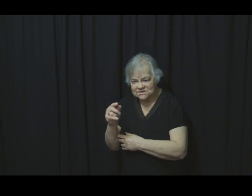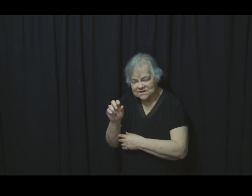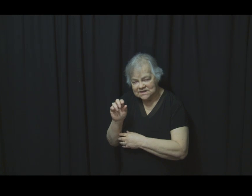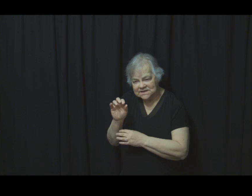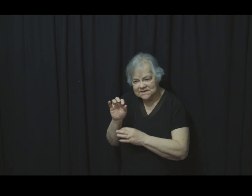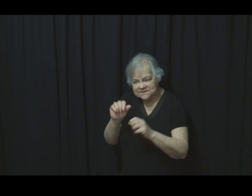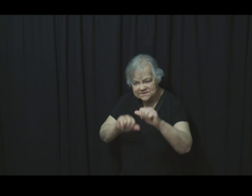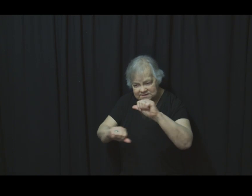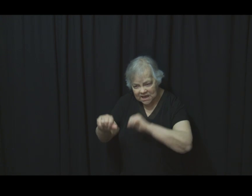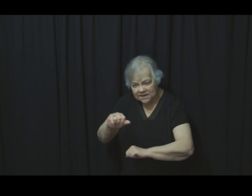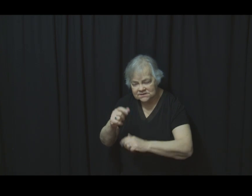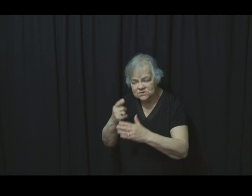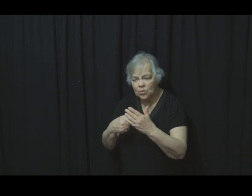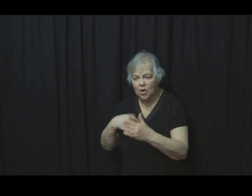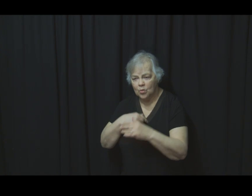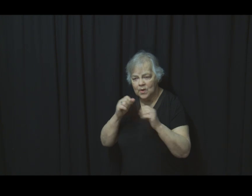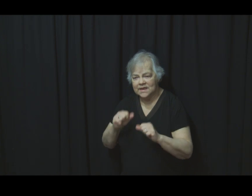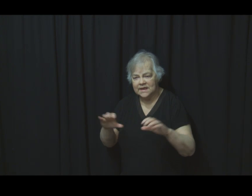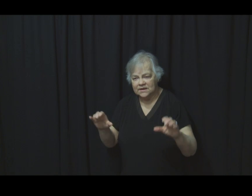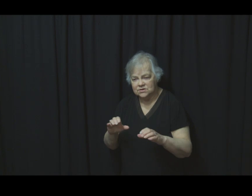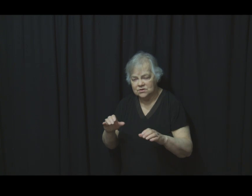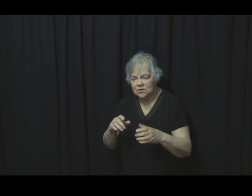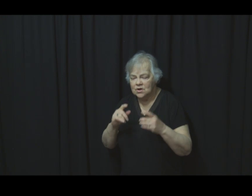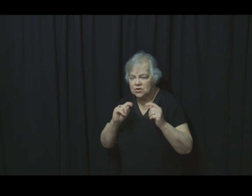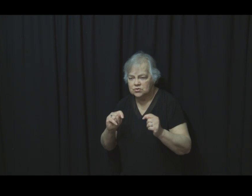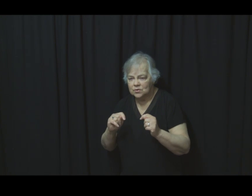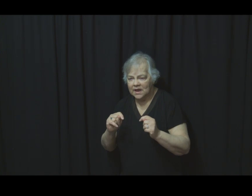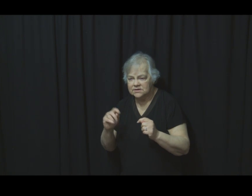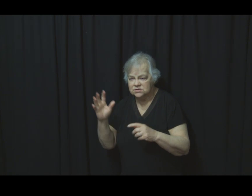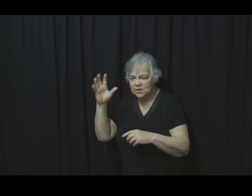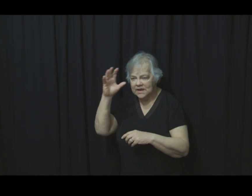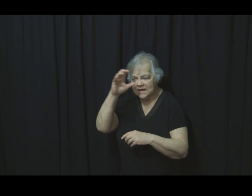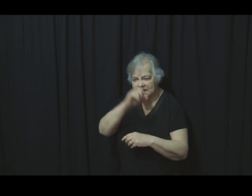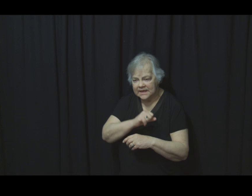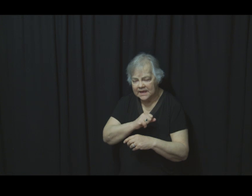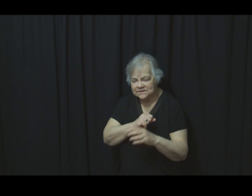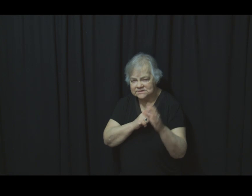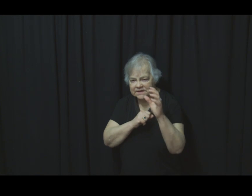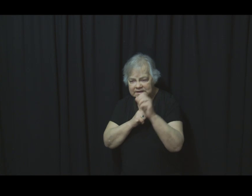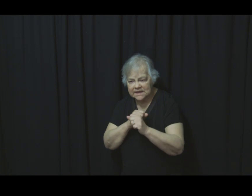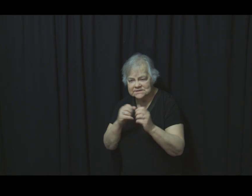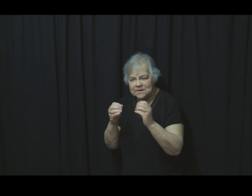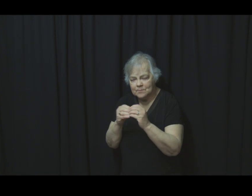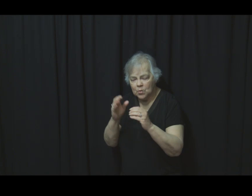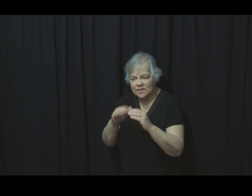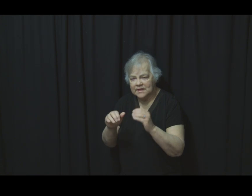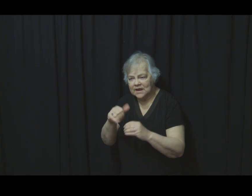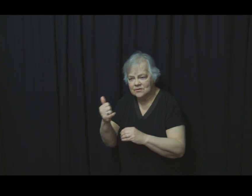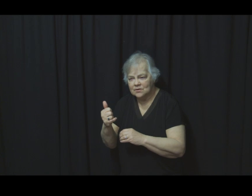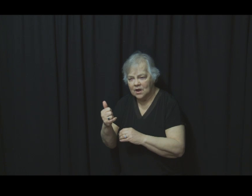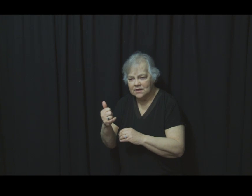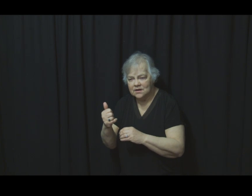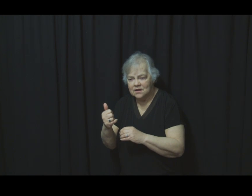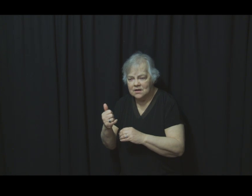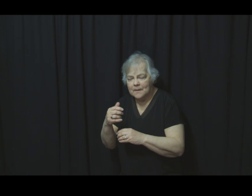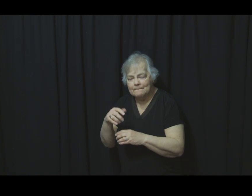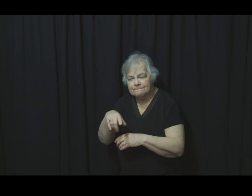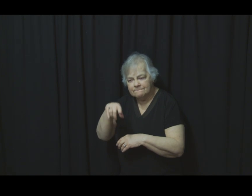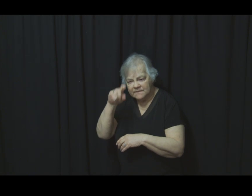akin to what we do. We're trying to outguess the characters on murder mystery shows, on